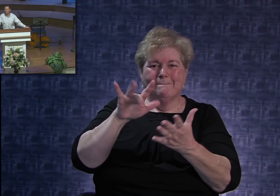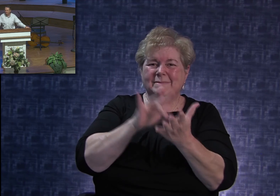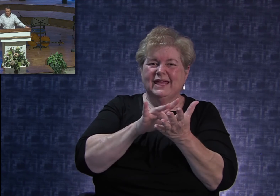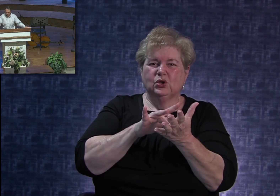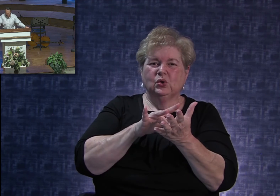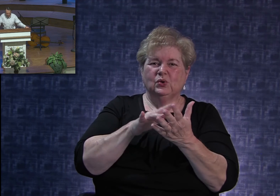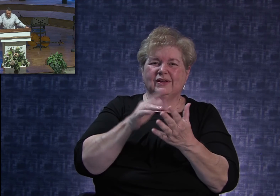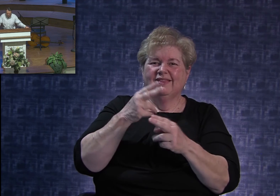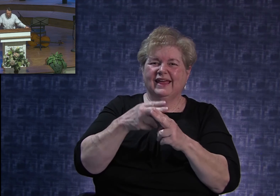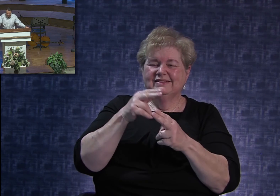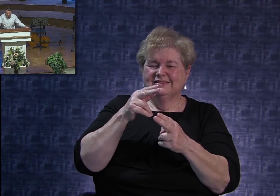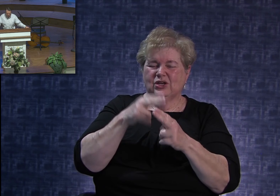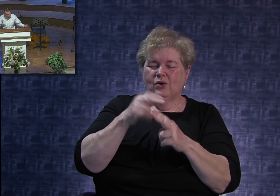sanctification.